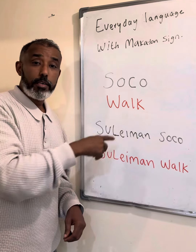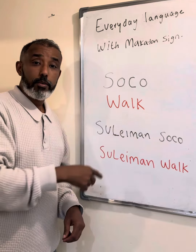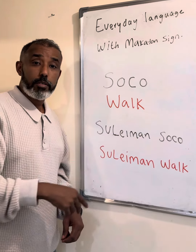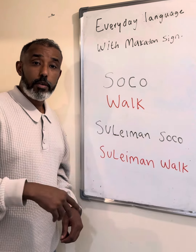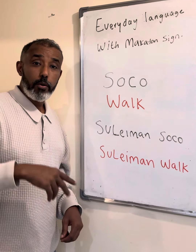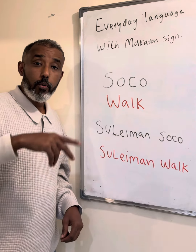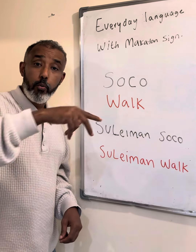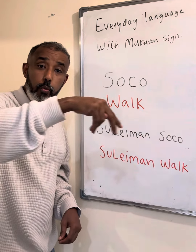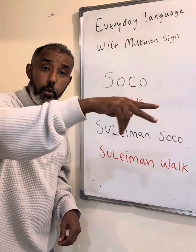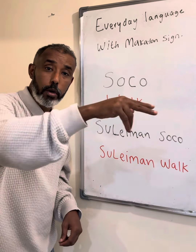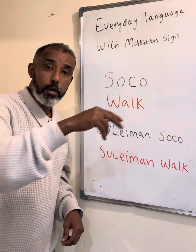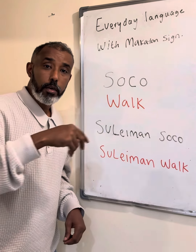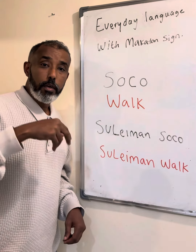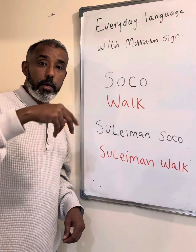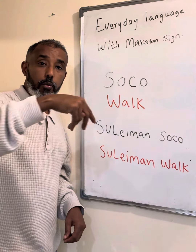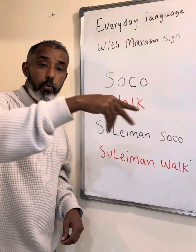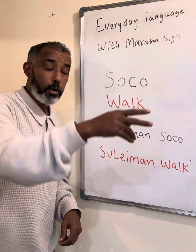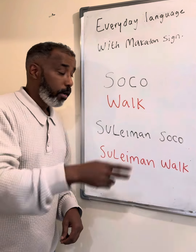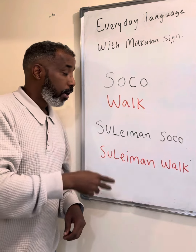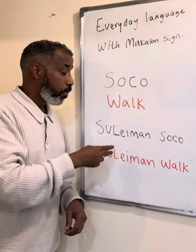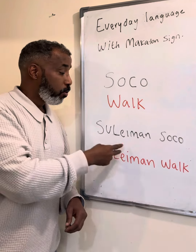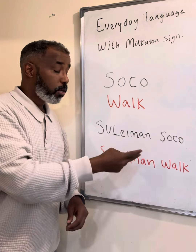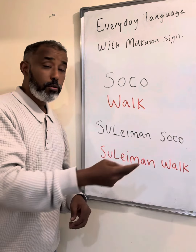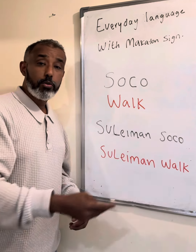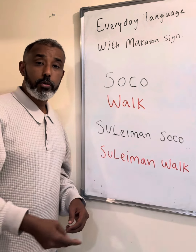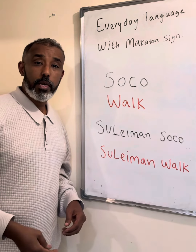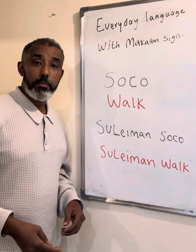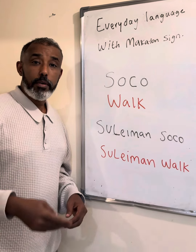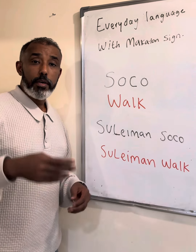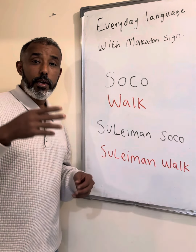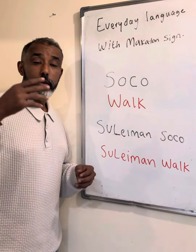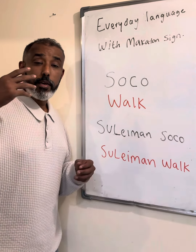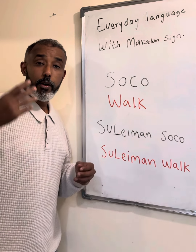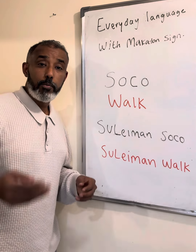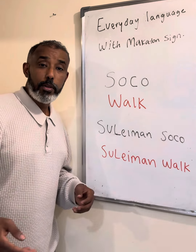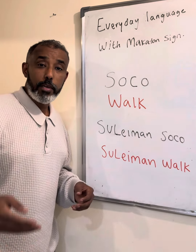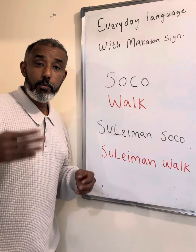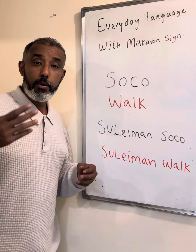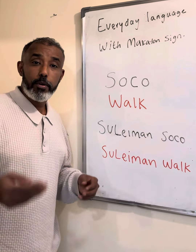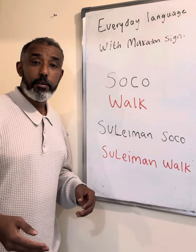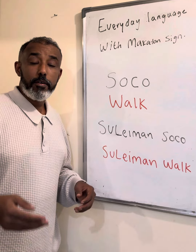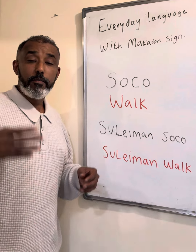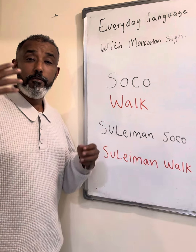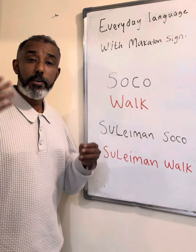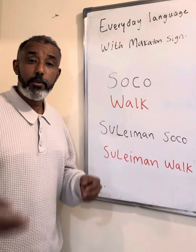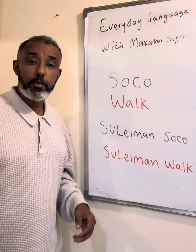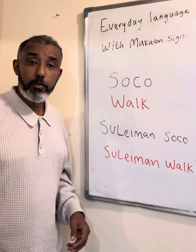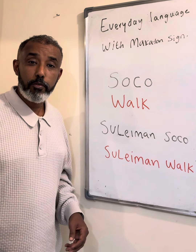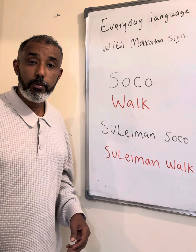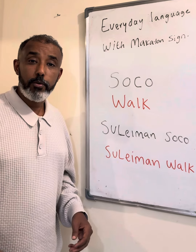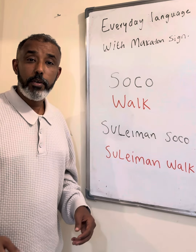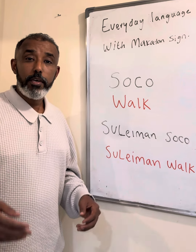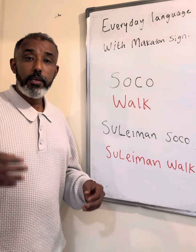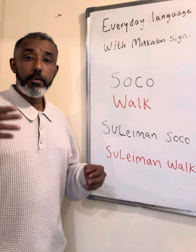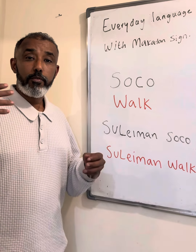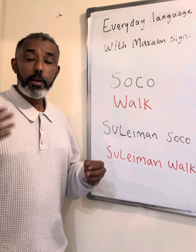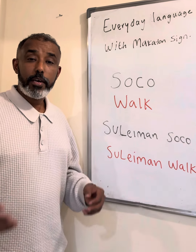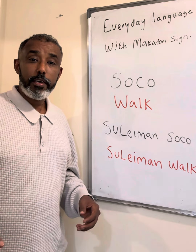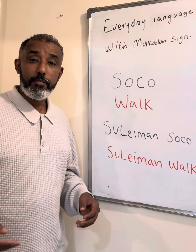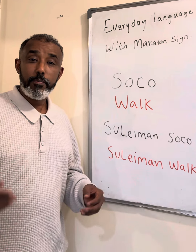you say walk, walk. And then you can use your name, and I hope you learn one word, very useful for you. If you like it, give it a big